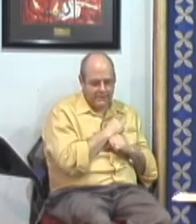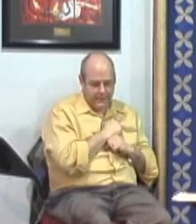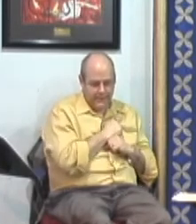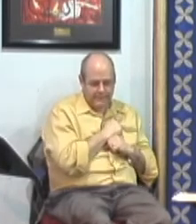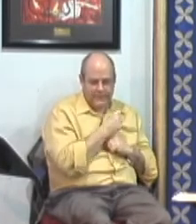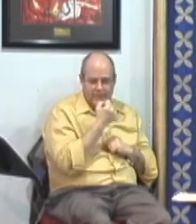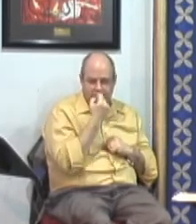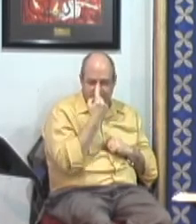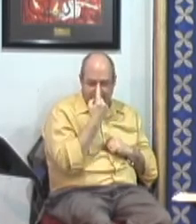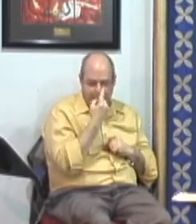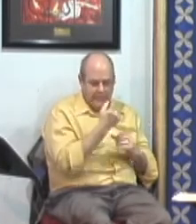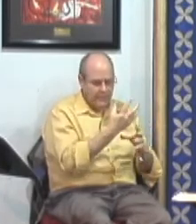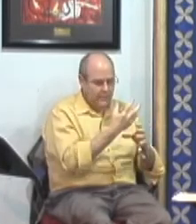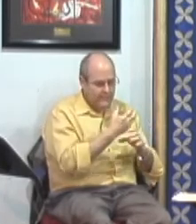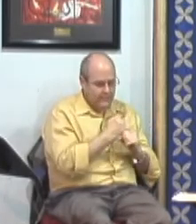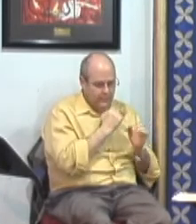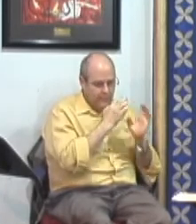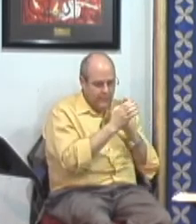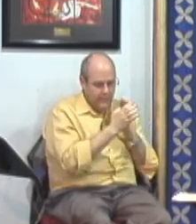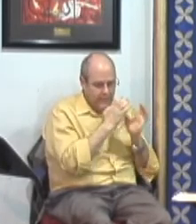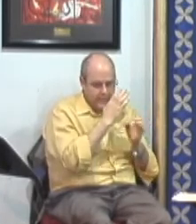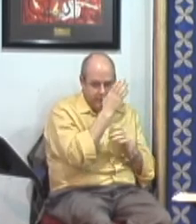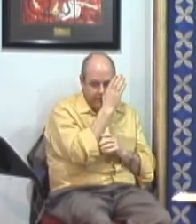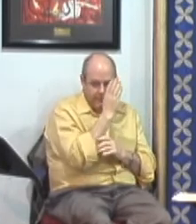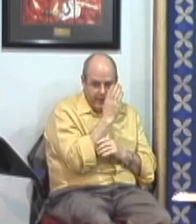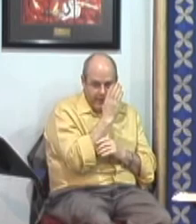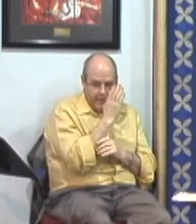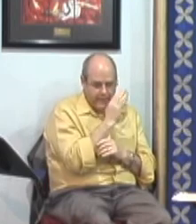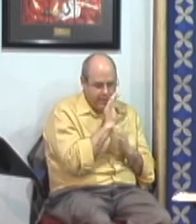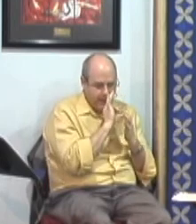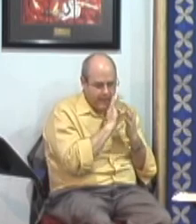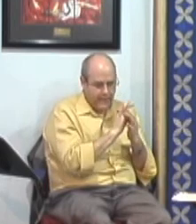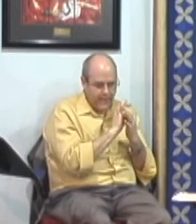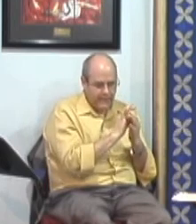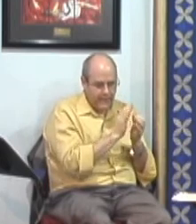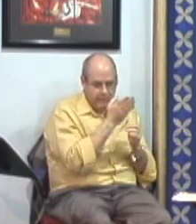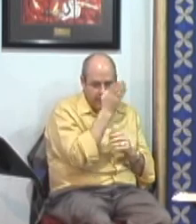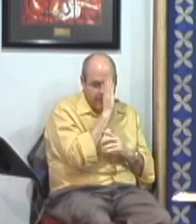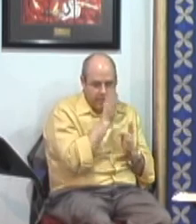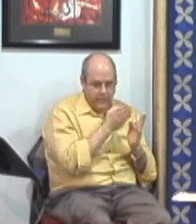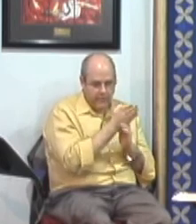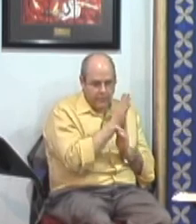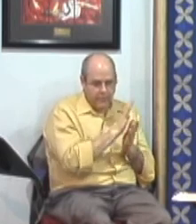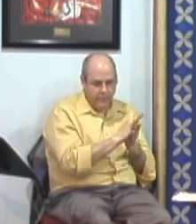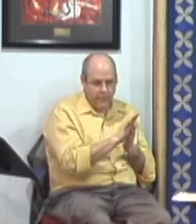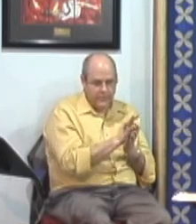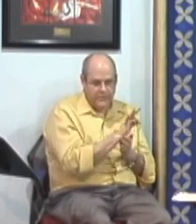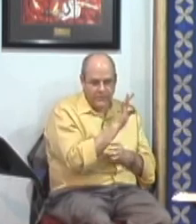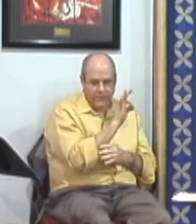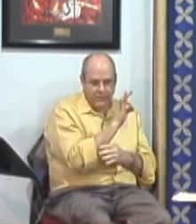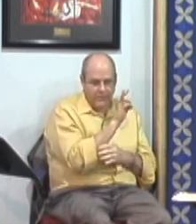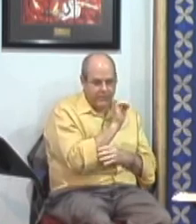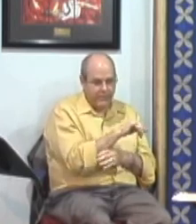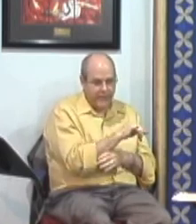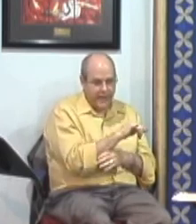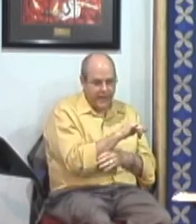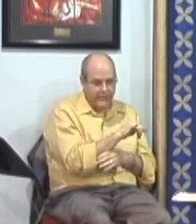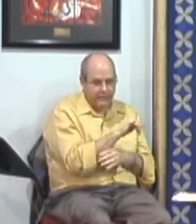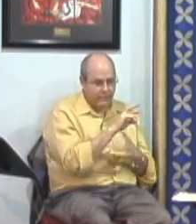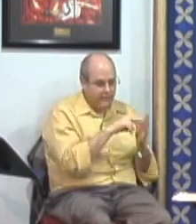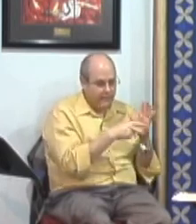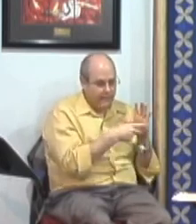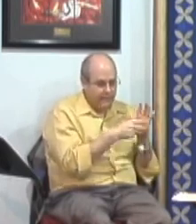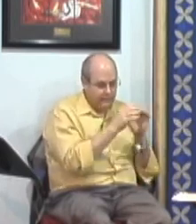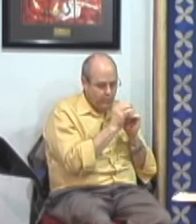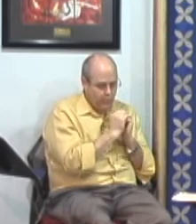from the Holy Spirit, receiving communication from God and connecting with God through the Holy Spirit. So that's what immersion means